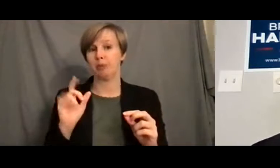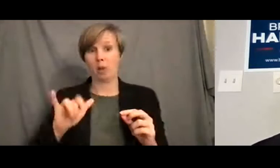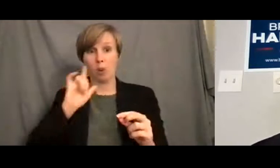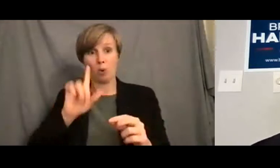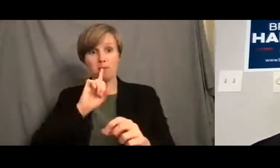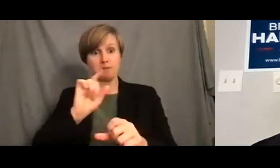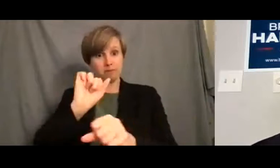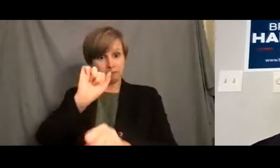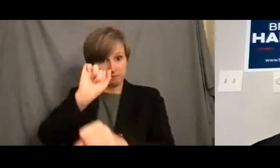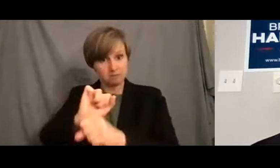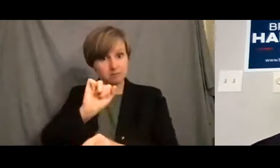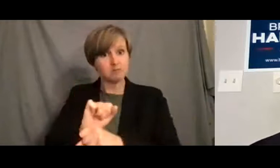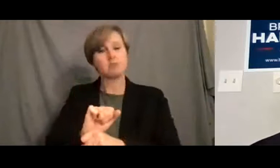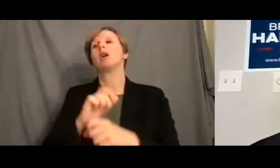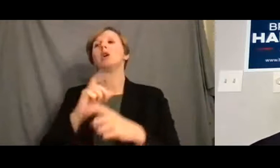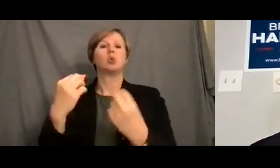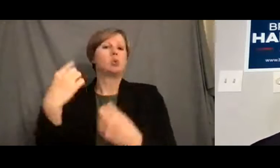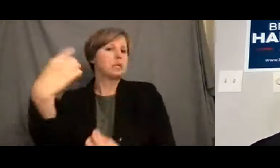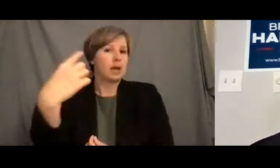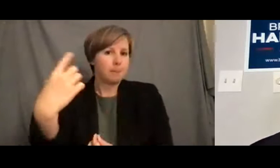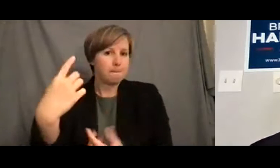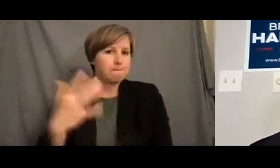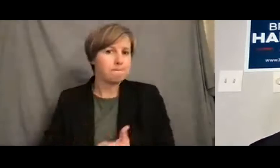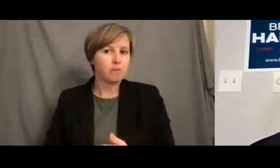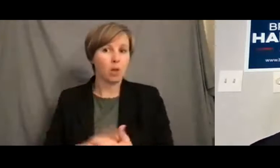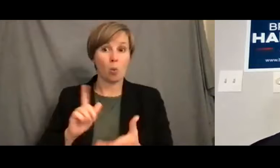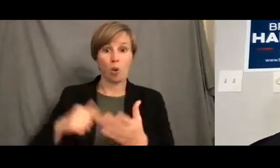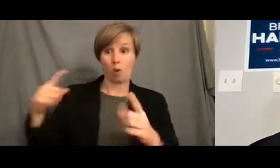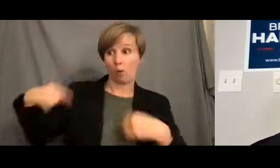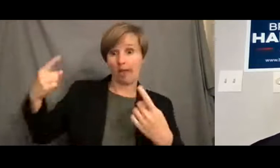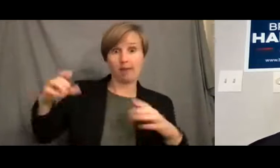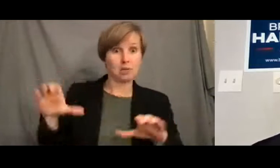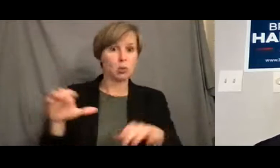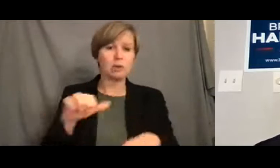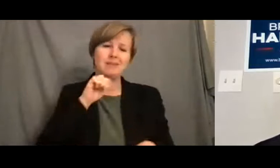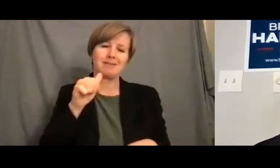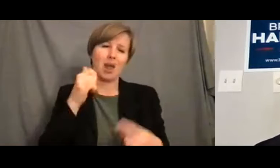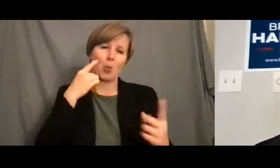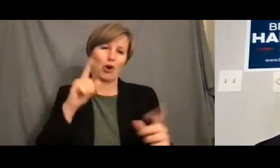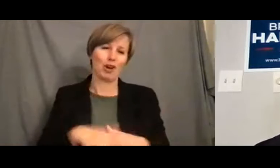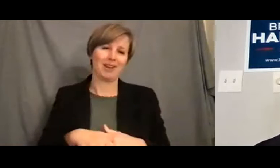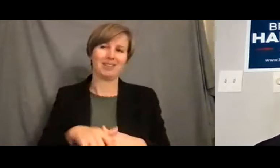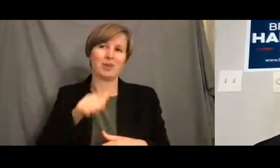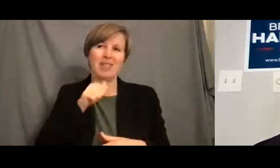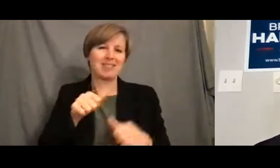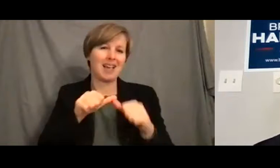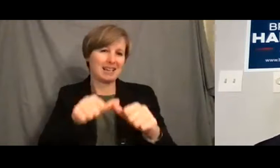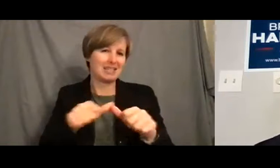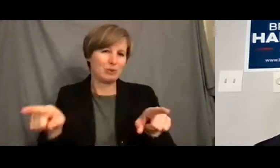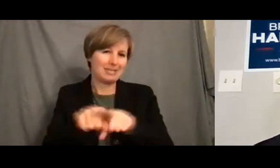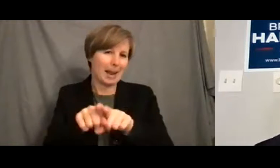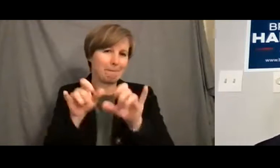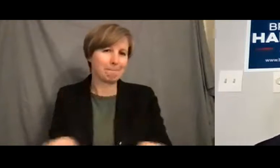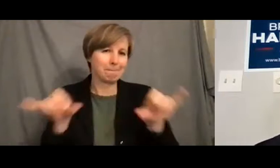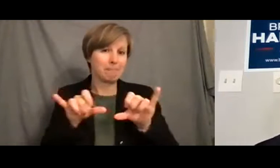to the test? Obviously, what we have been doing isn't working, so we shouldn't keep trying the same thing again. If every time I